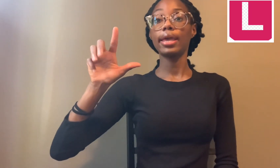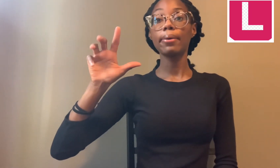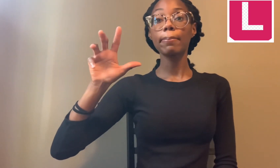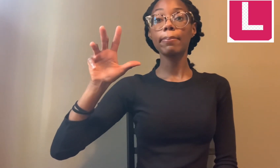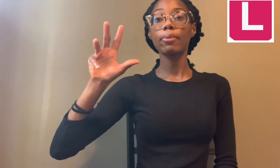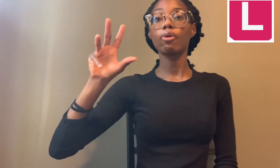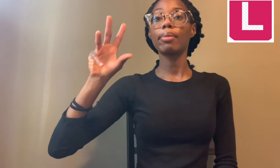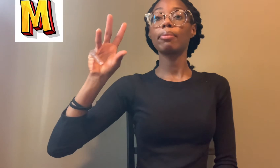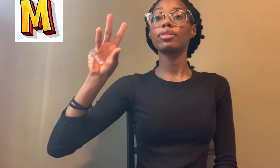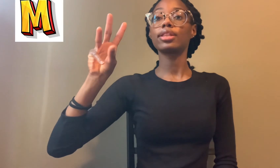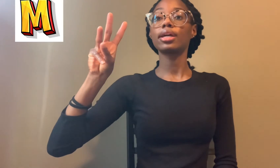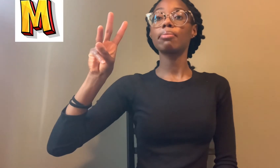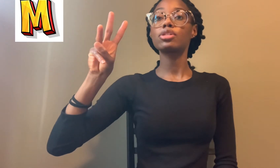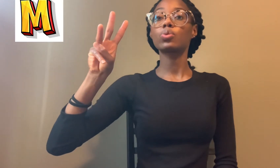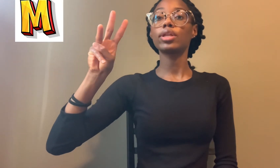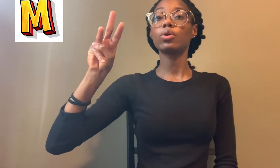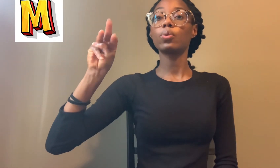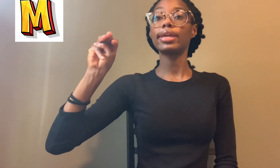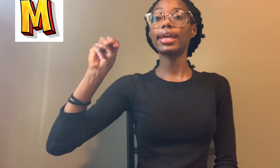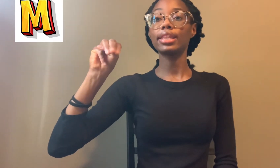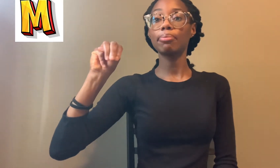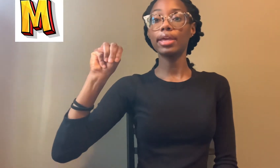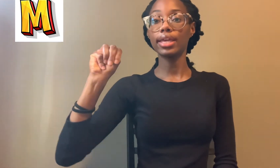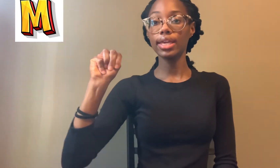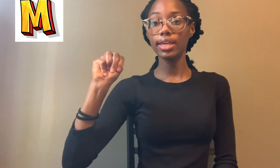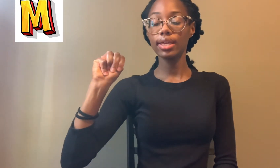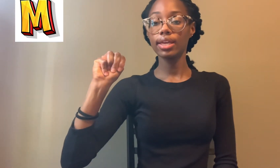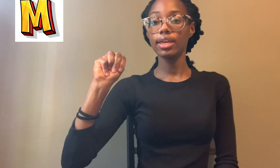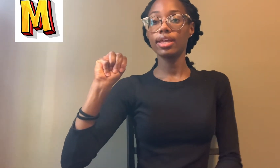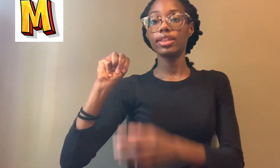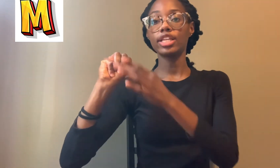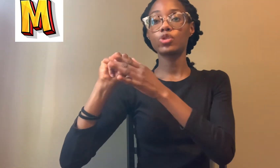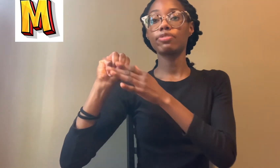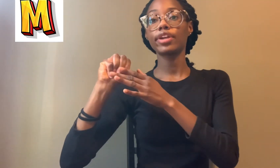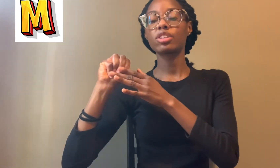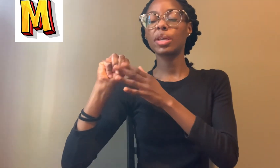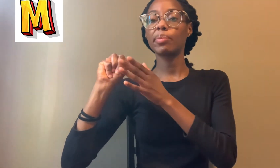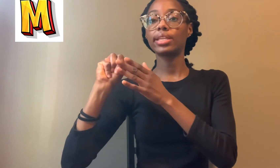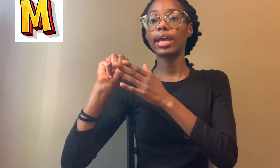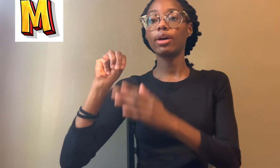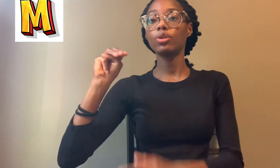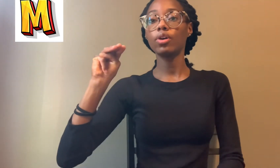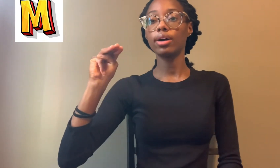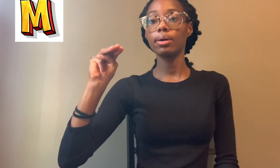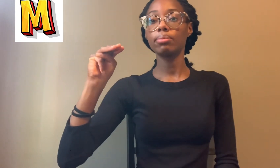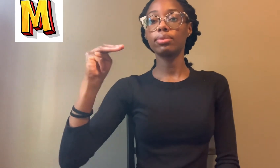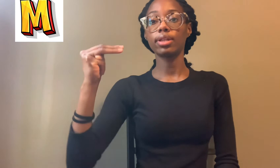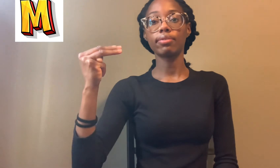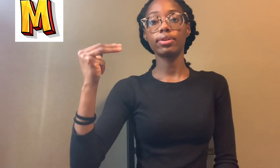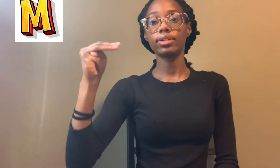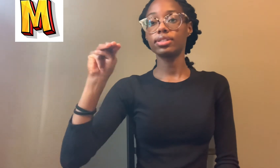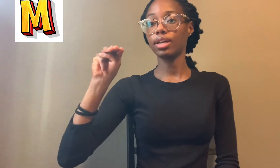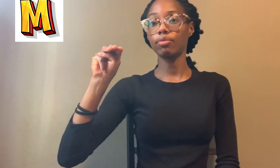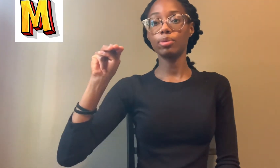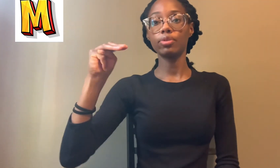M, remember the thumb between the ring and the pinky. These 3 fingers can be down or up, whatever is comfortable for